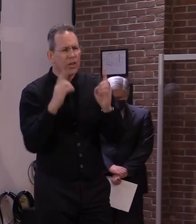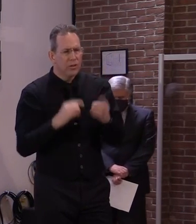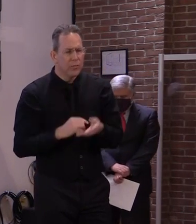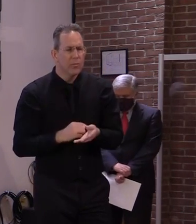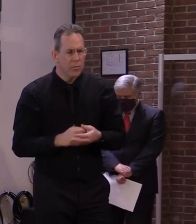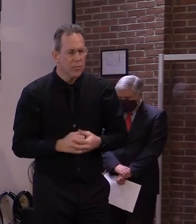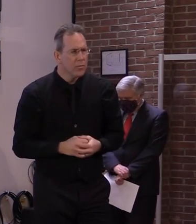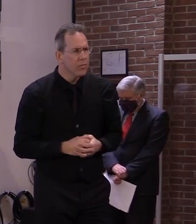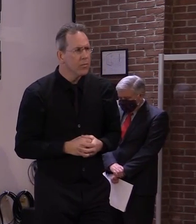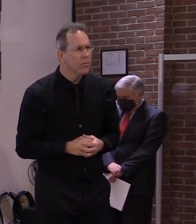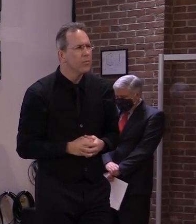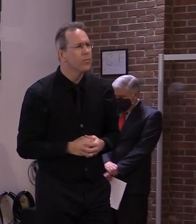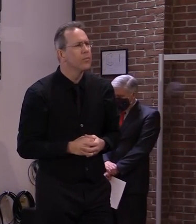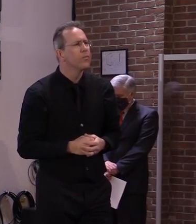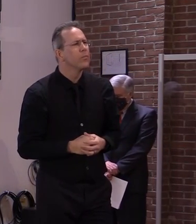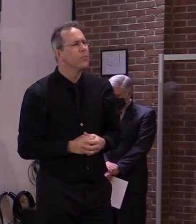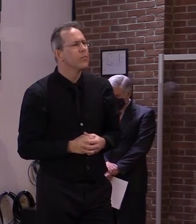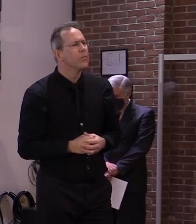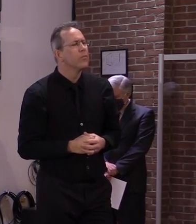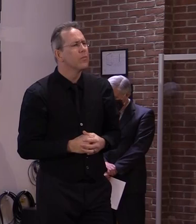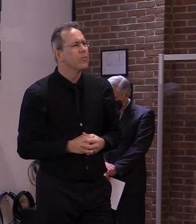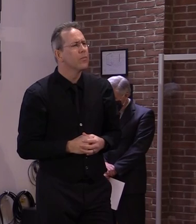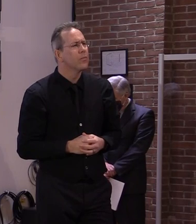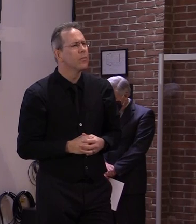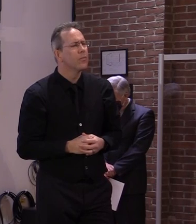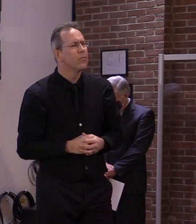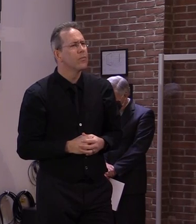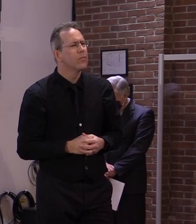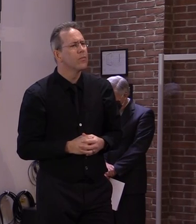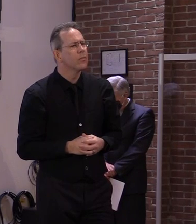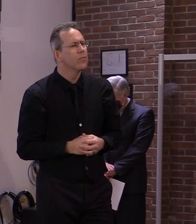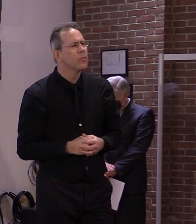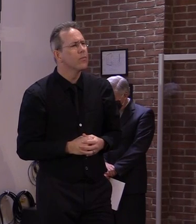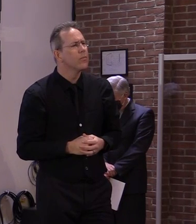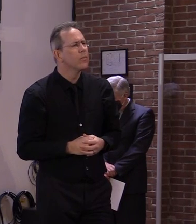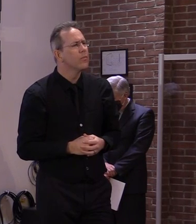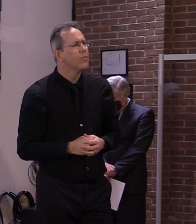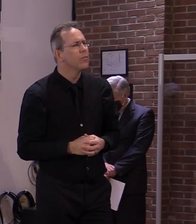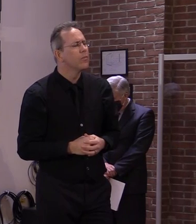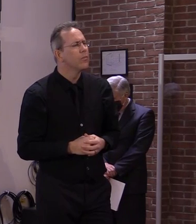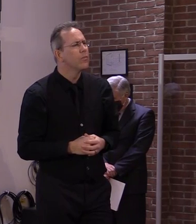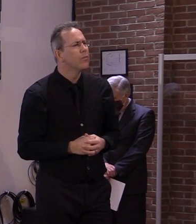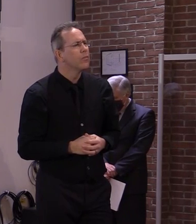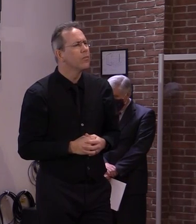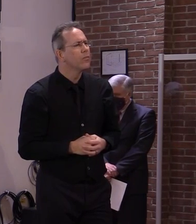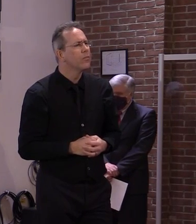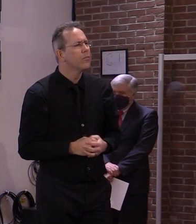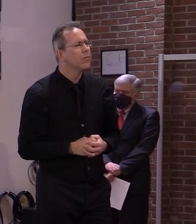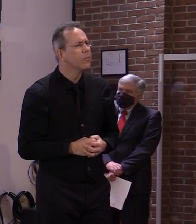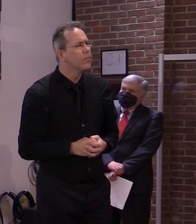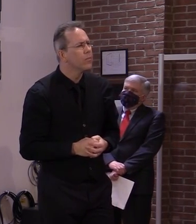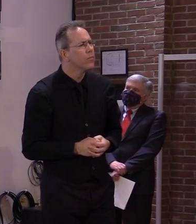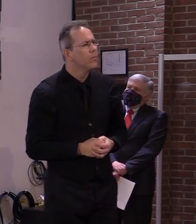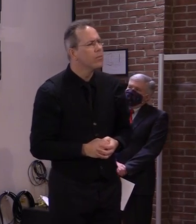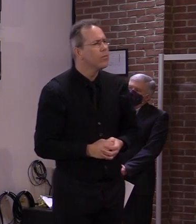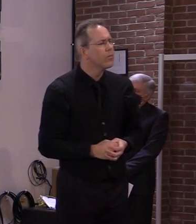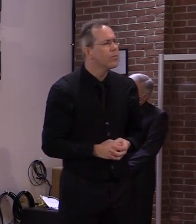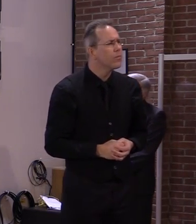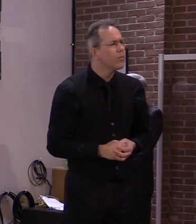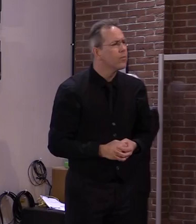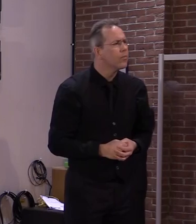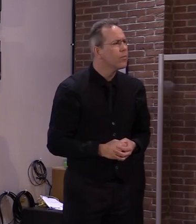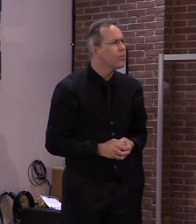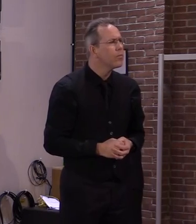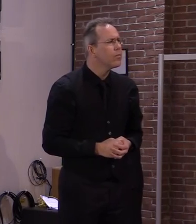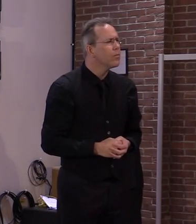several weeks ago. Readers have asked, how will we know if kids have progressed or regressed when the pandemic is over? And how does the